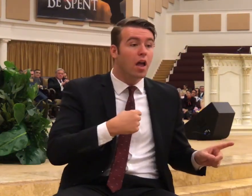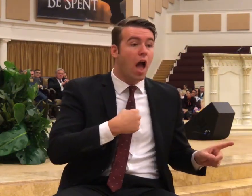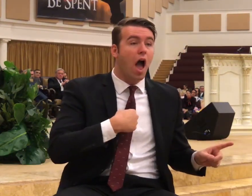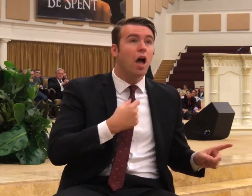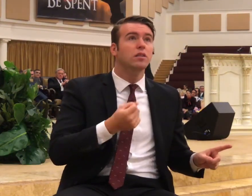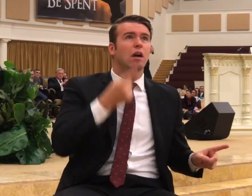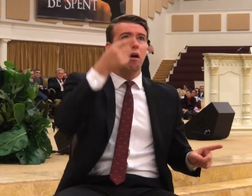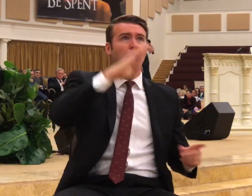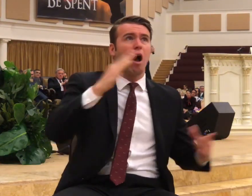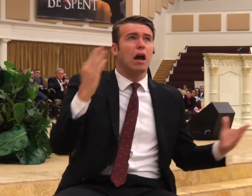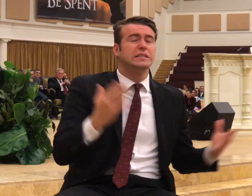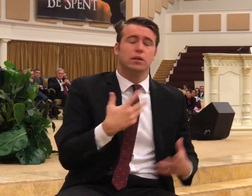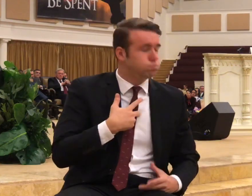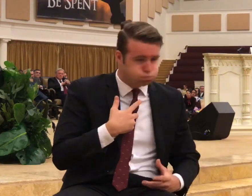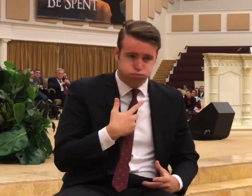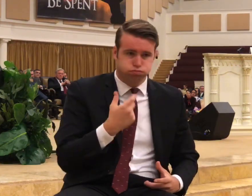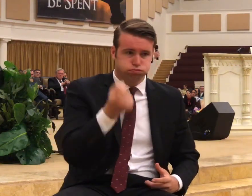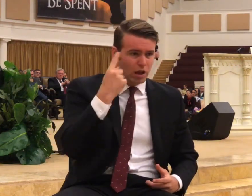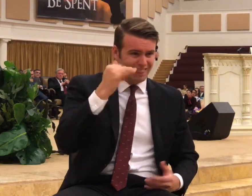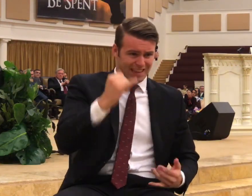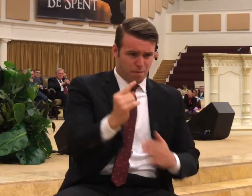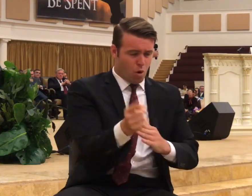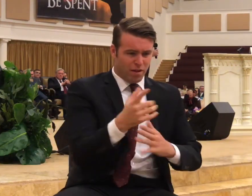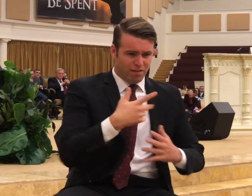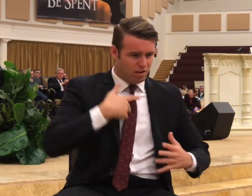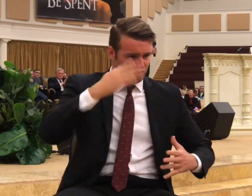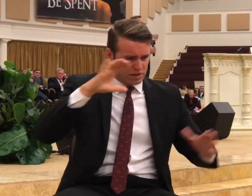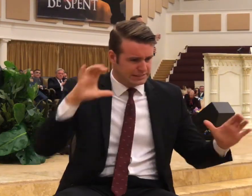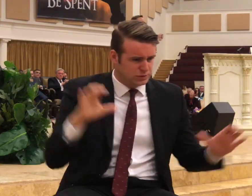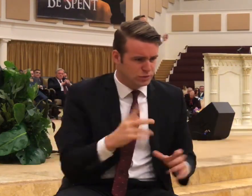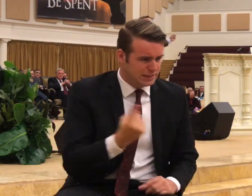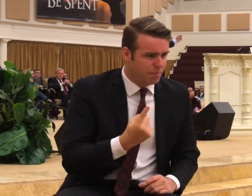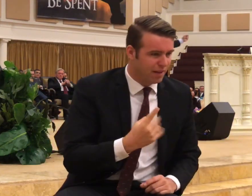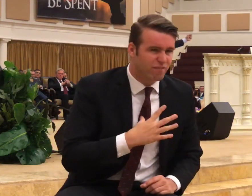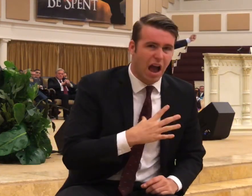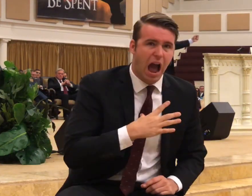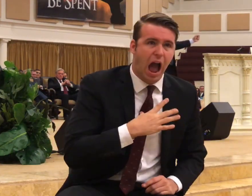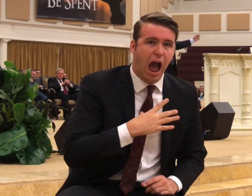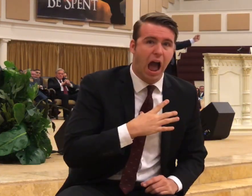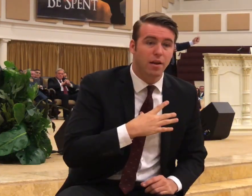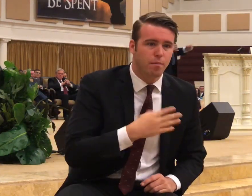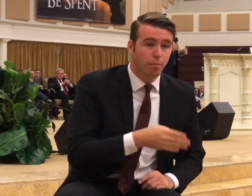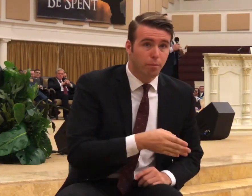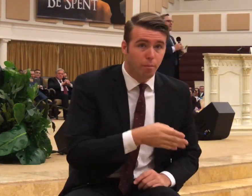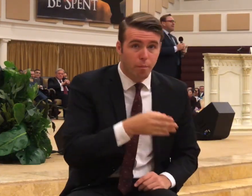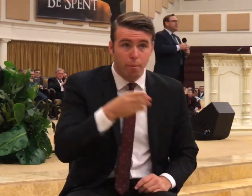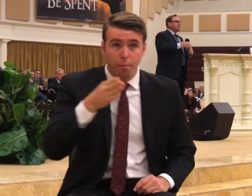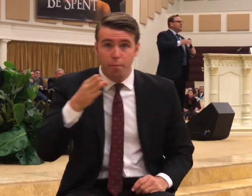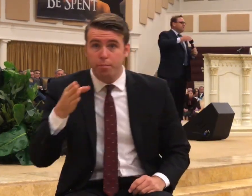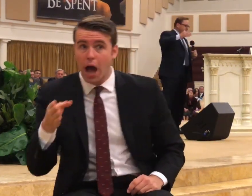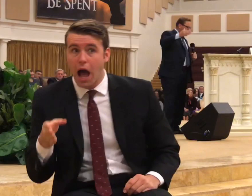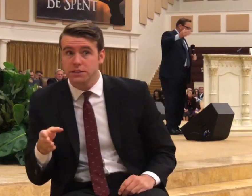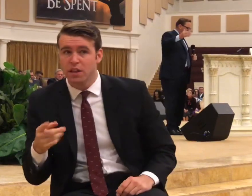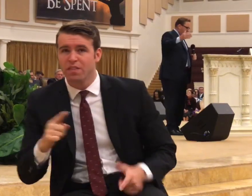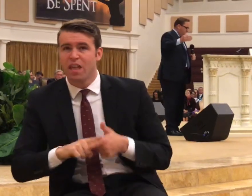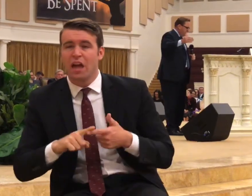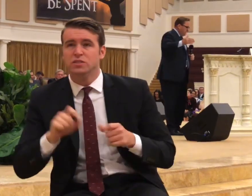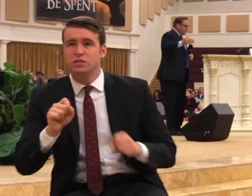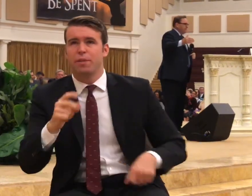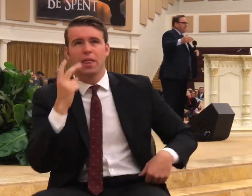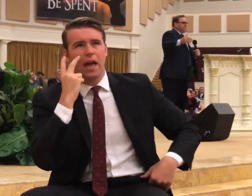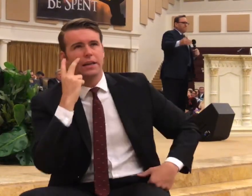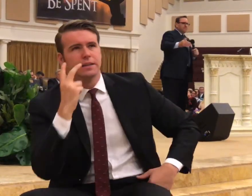here. Man, this is a moment. But then if you've lived for God, you can look back and you can see